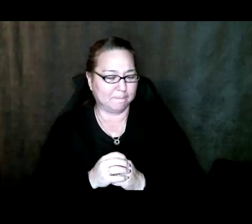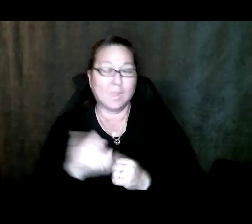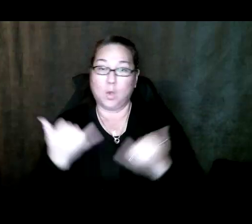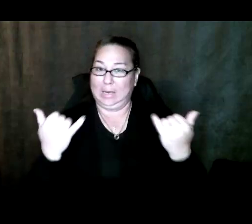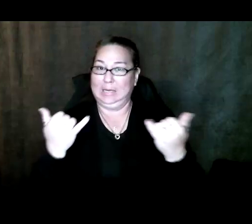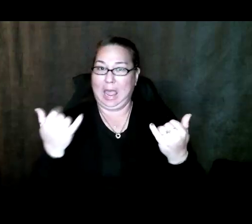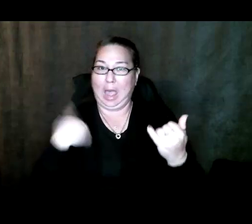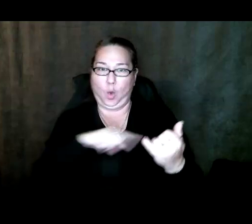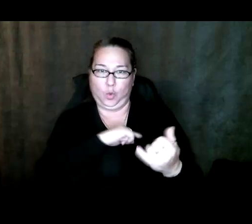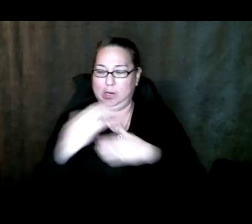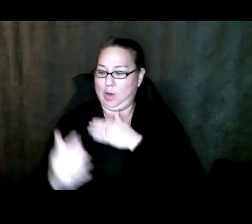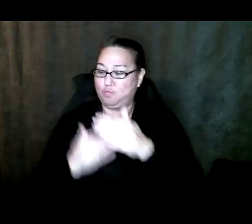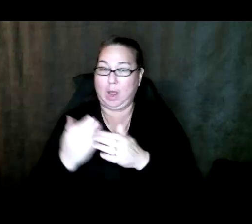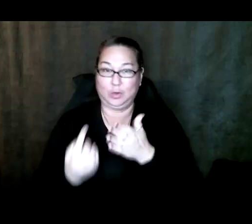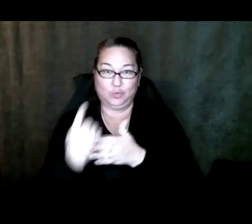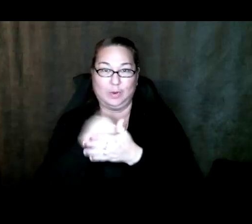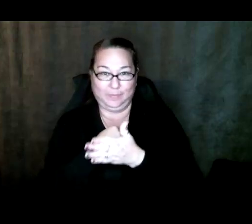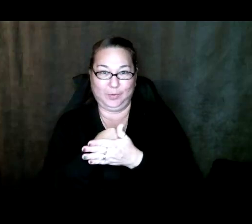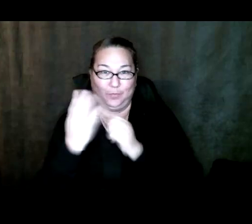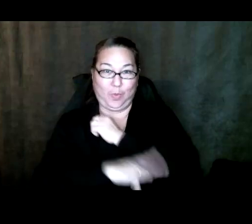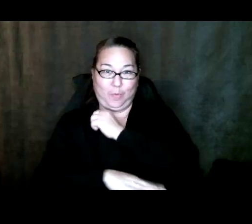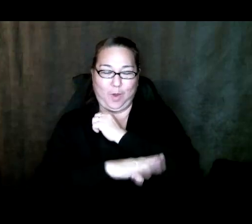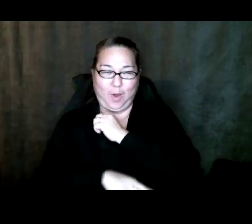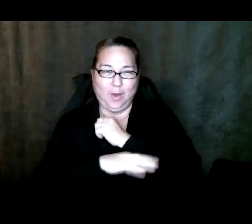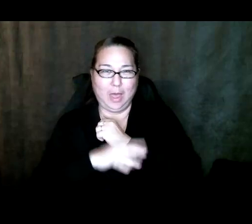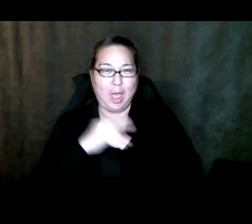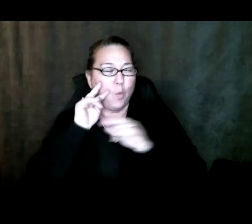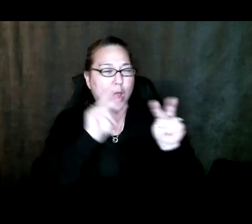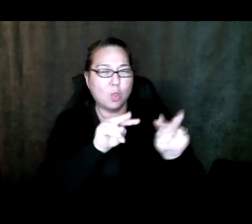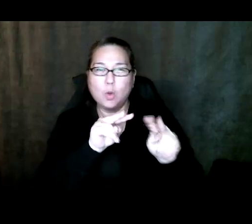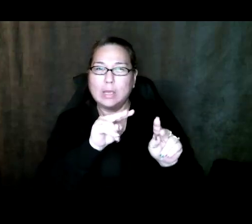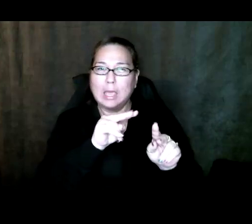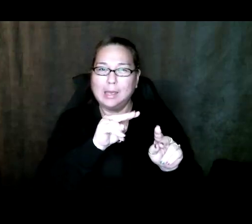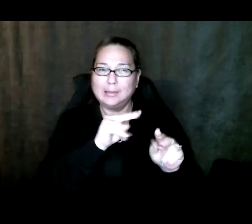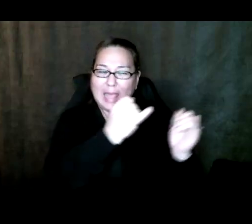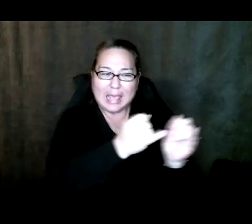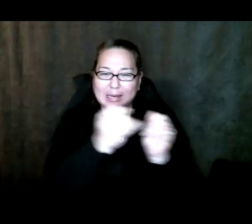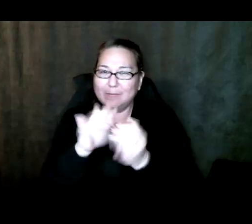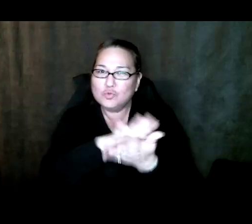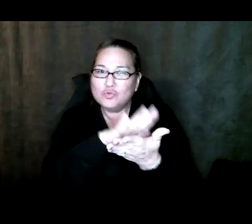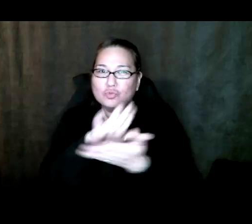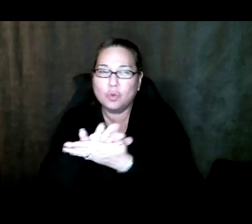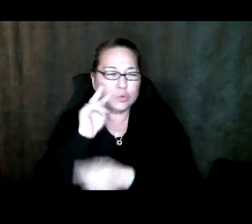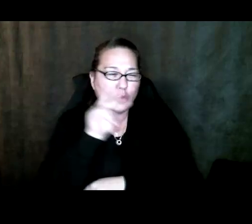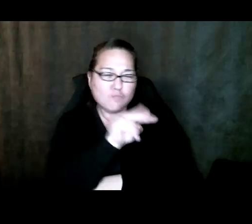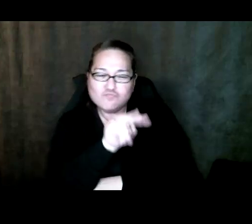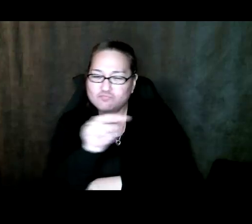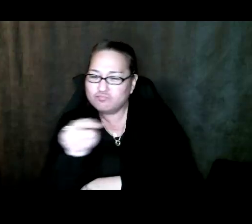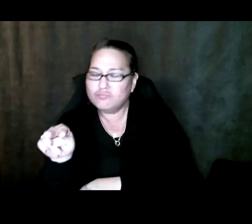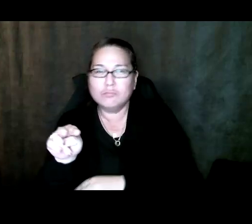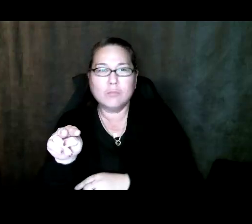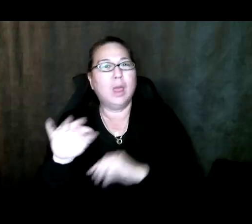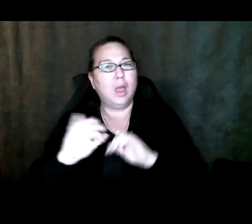right now, we're really thinking about what are the needs of each of the individual schools and how are we allocating the regional